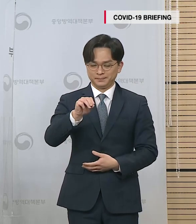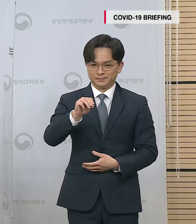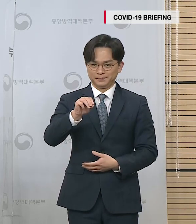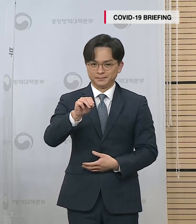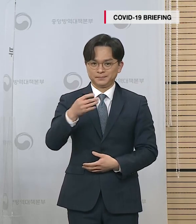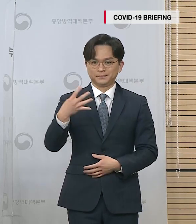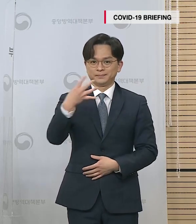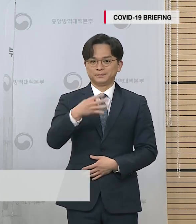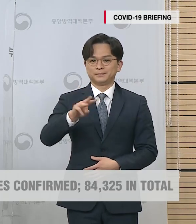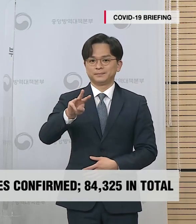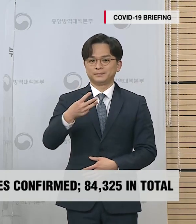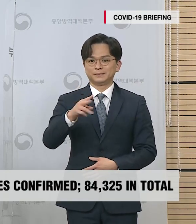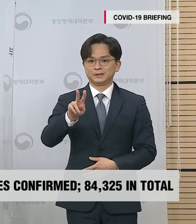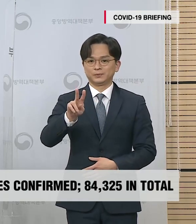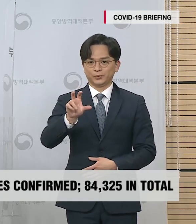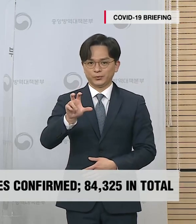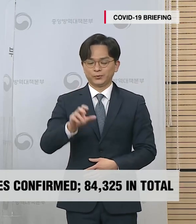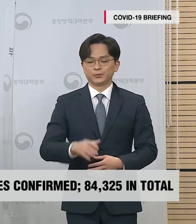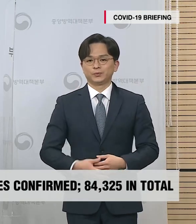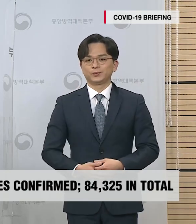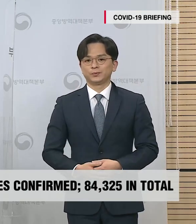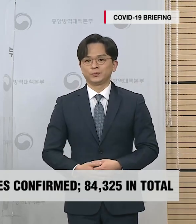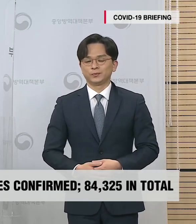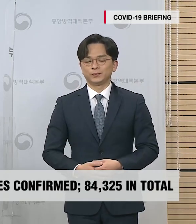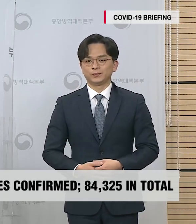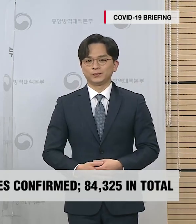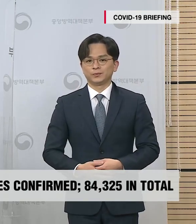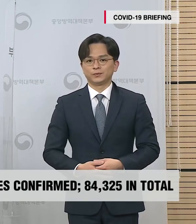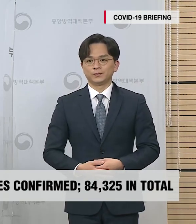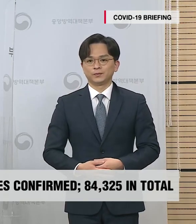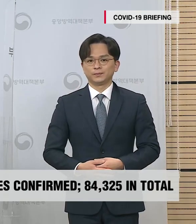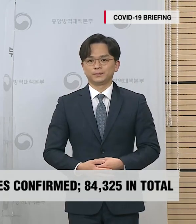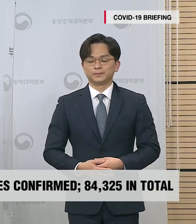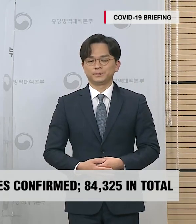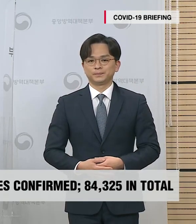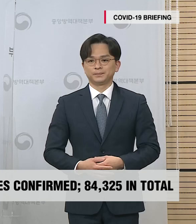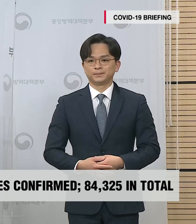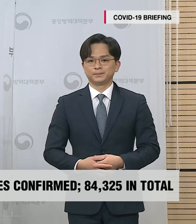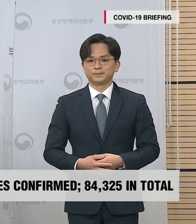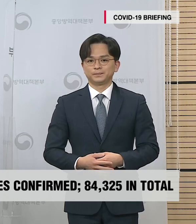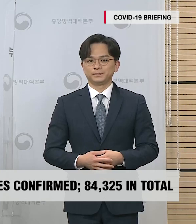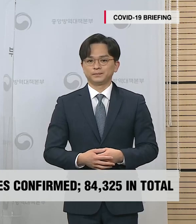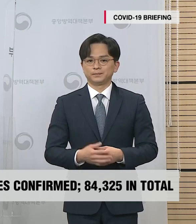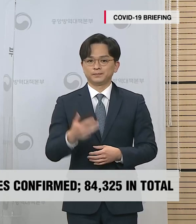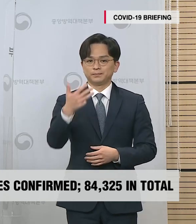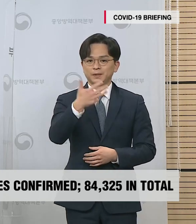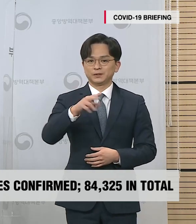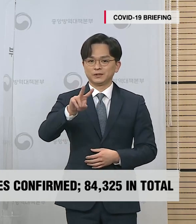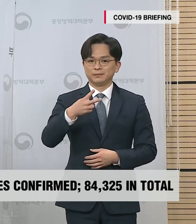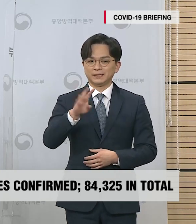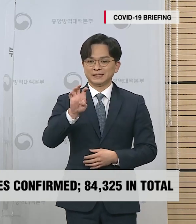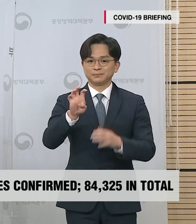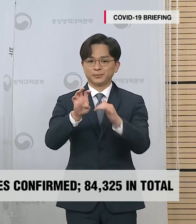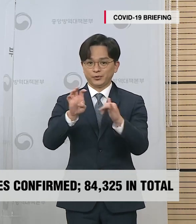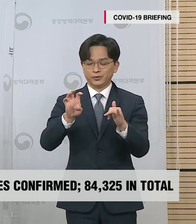84,325. Currently, we have